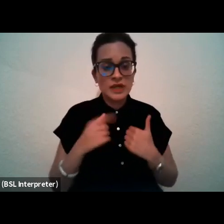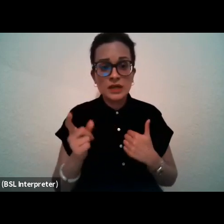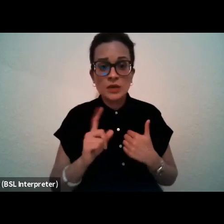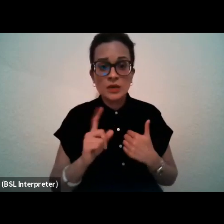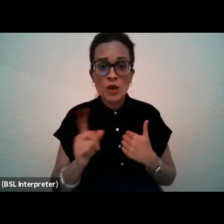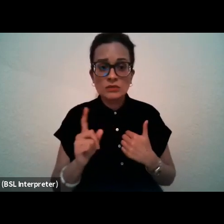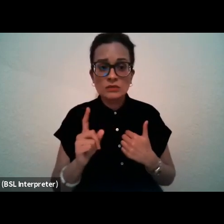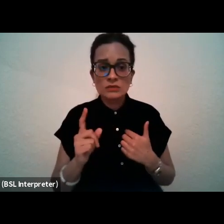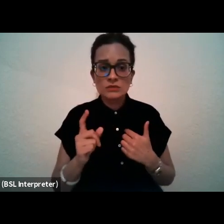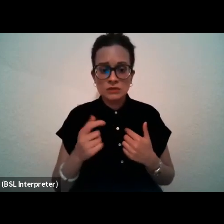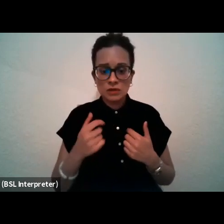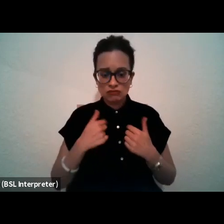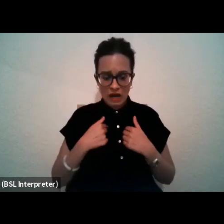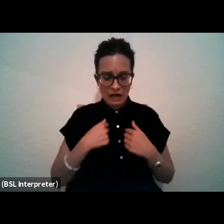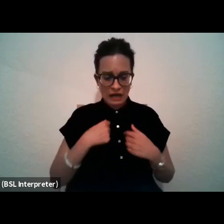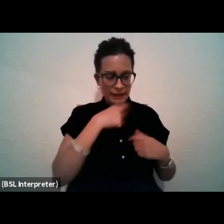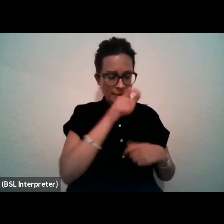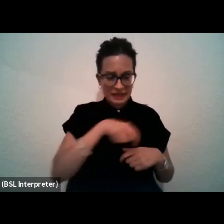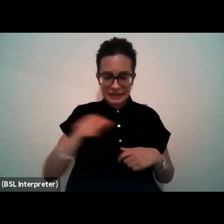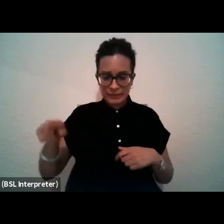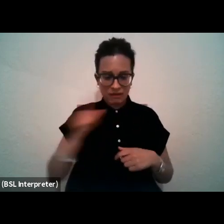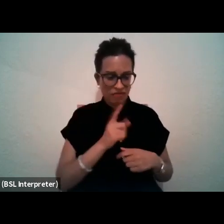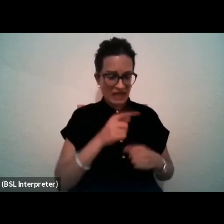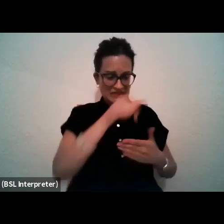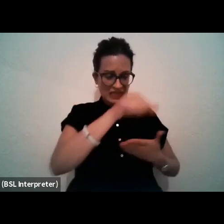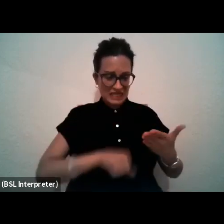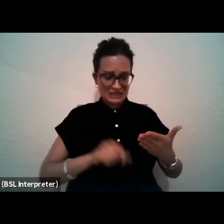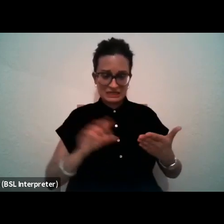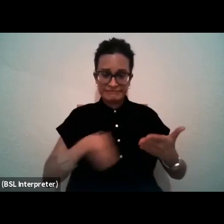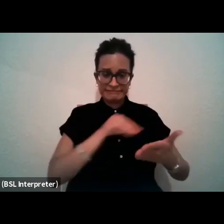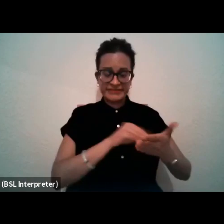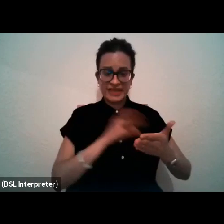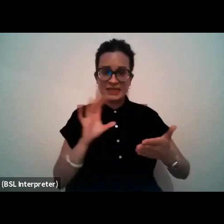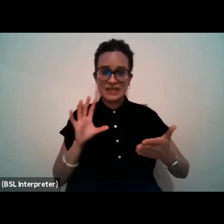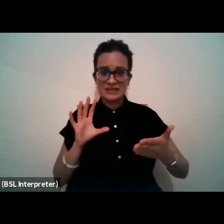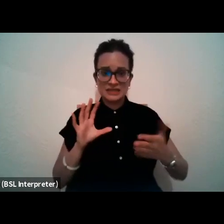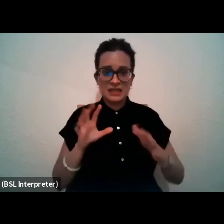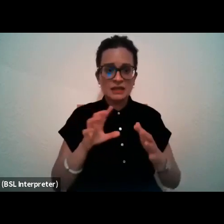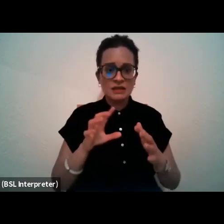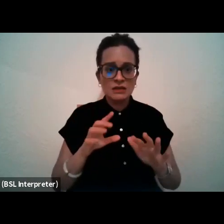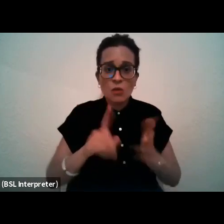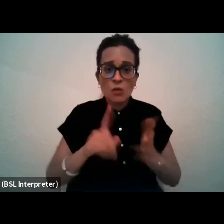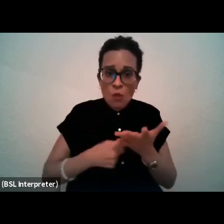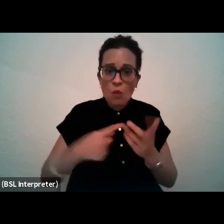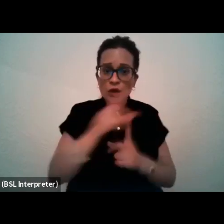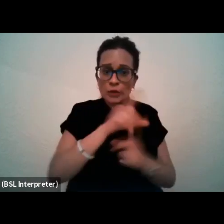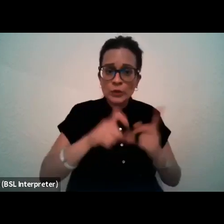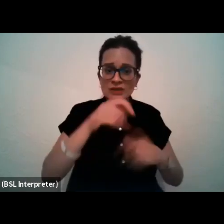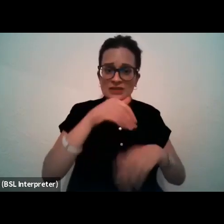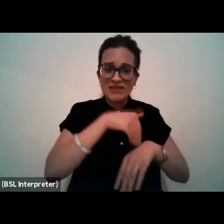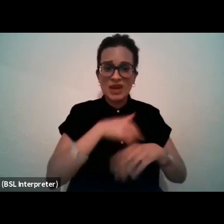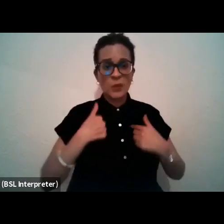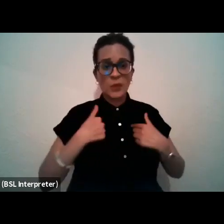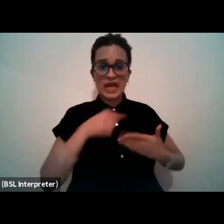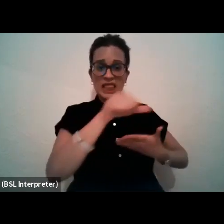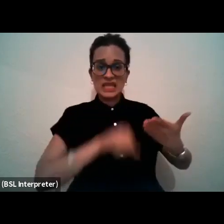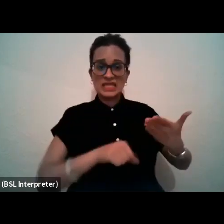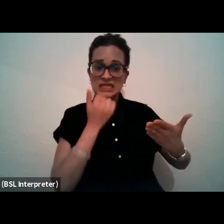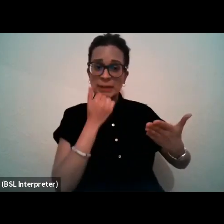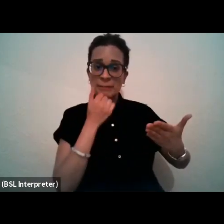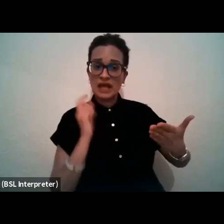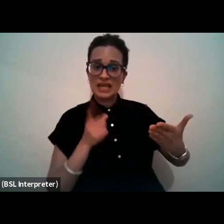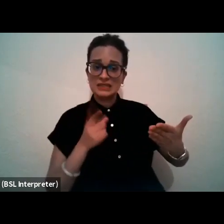of biological things that might be happening with us or may happen in our communities, and that we look at